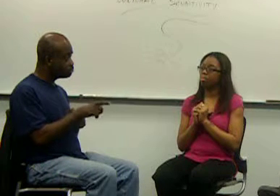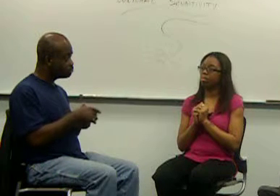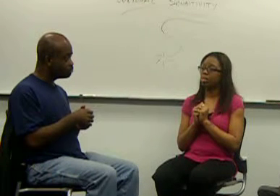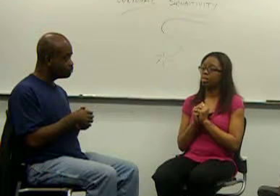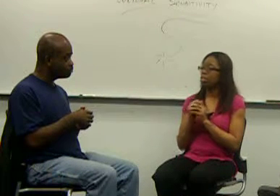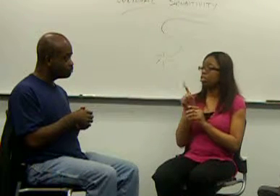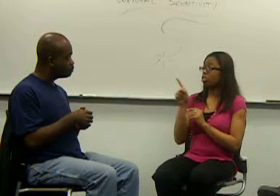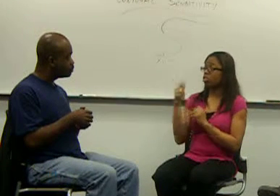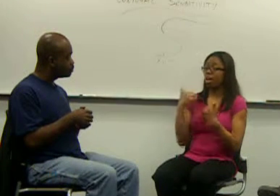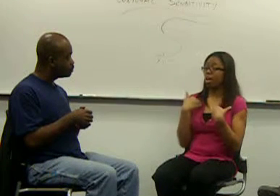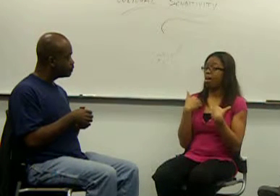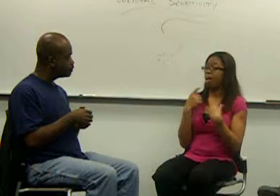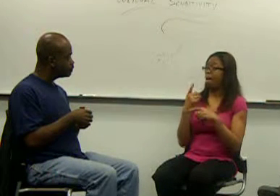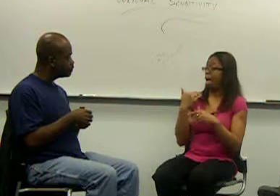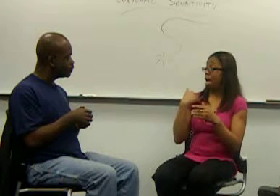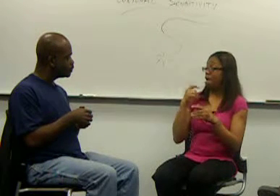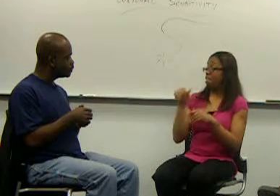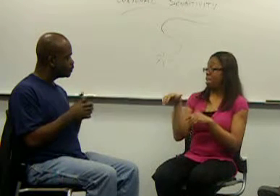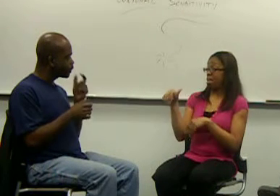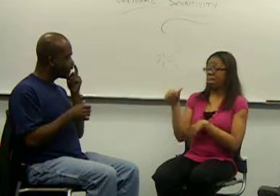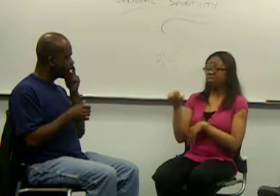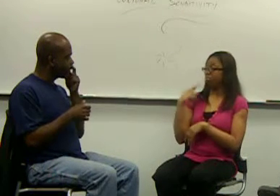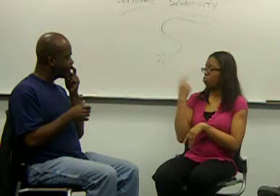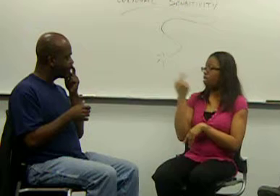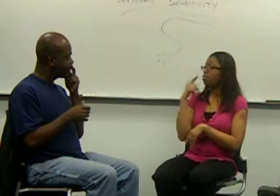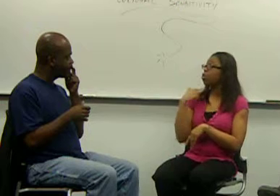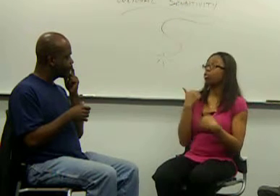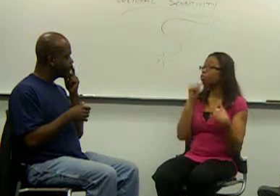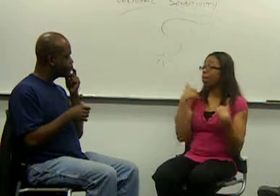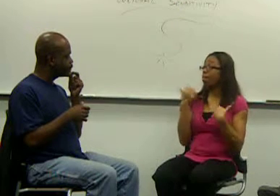So you haven't encountered any problems with yourself?